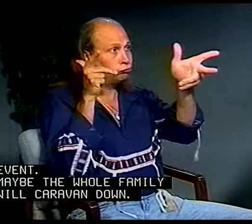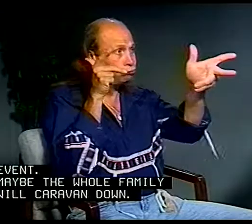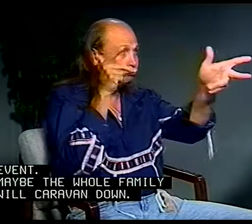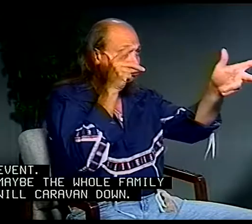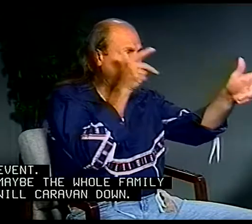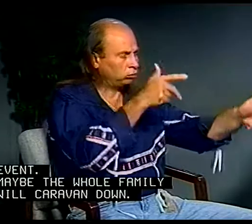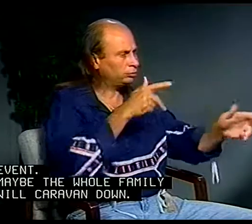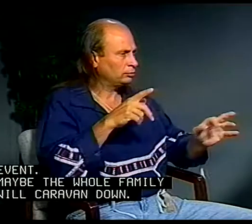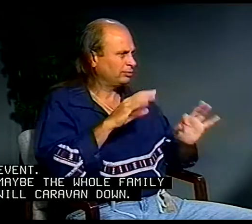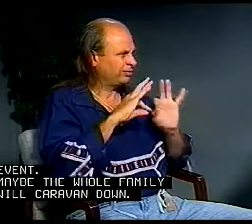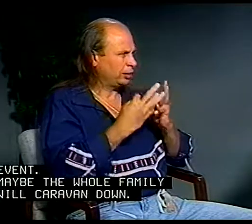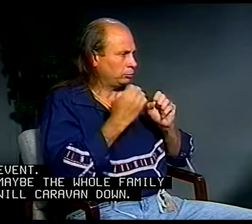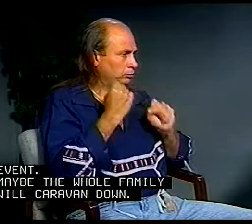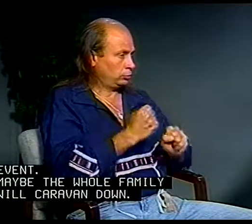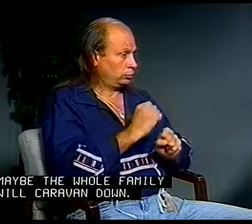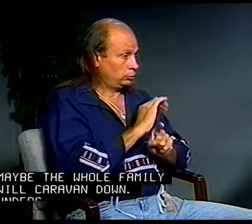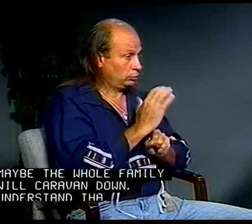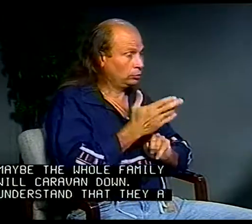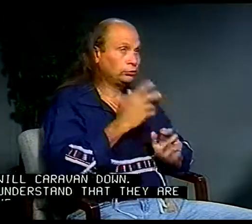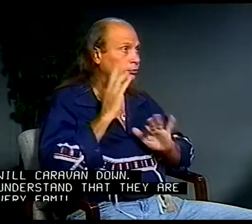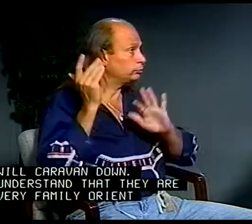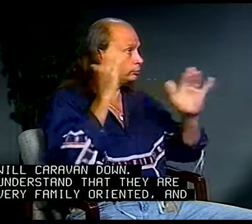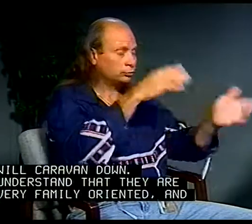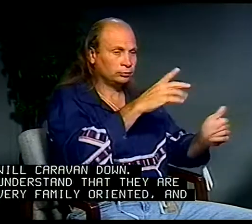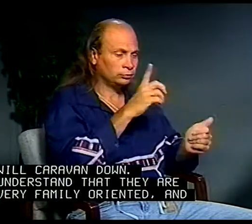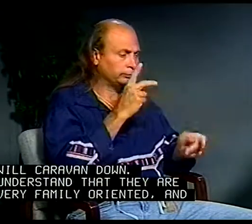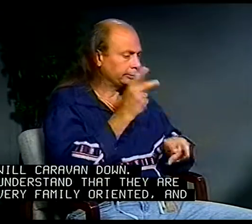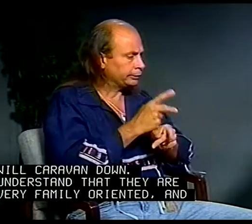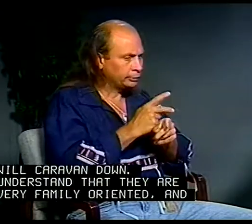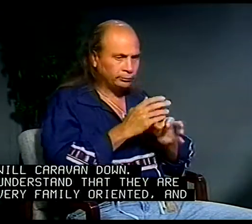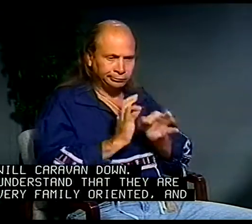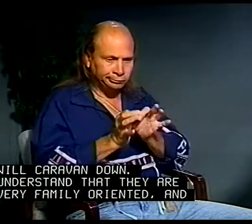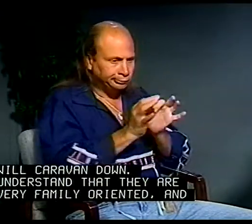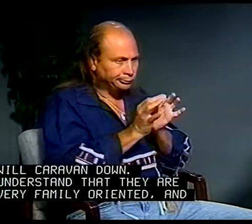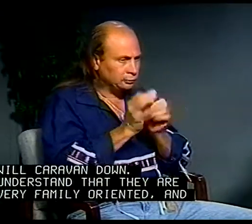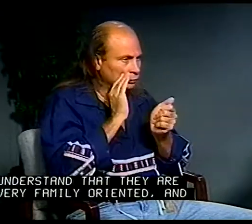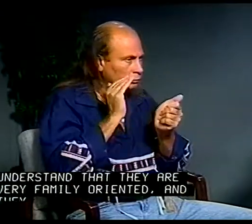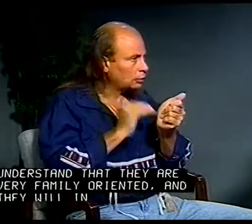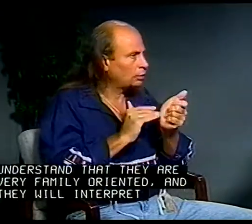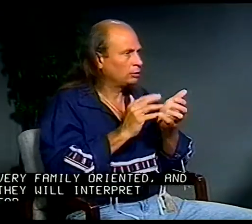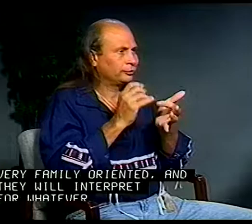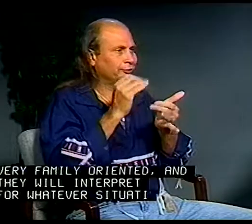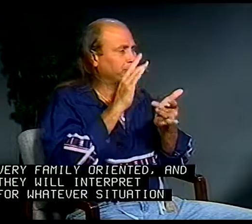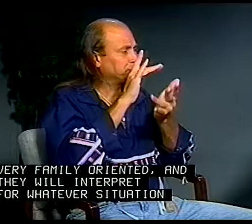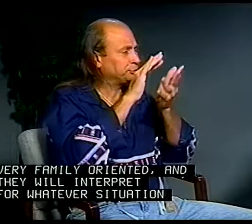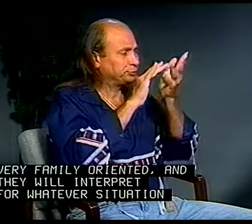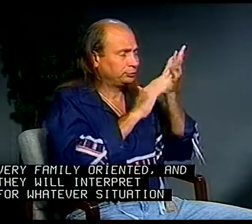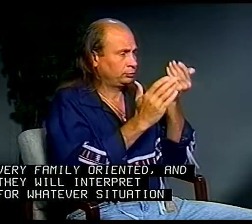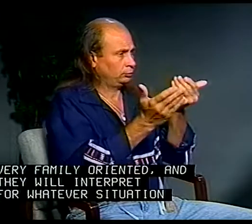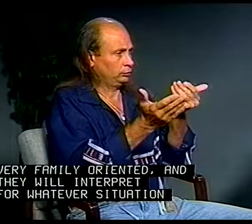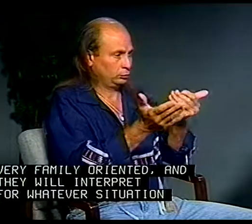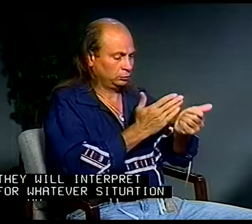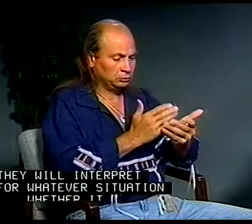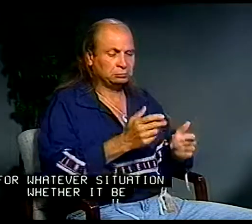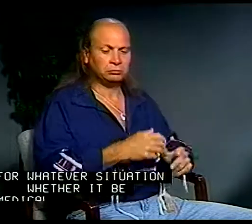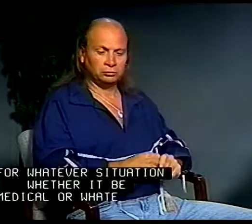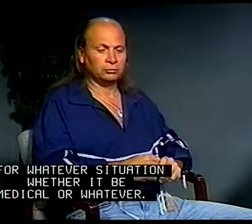event, and maybe the whole family will caravan down. We understand they're very family oriented, and they will interpret for